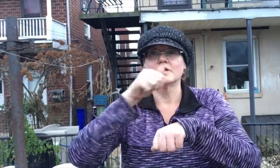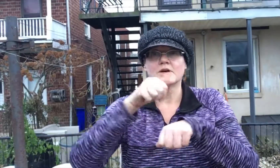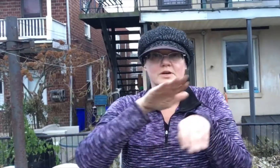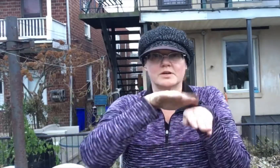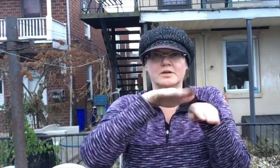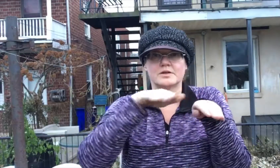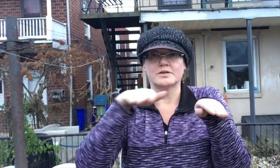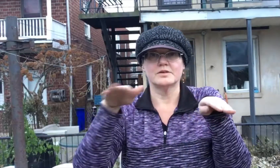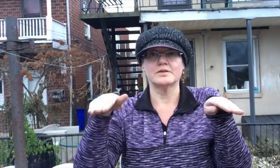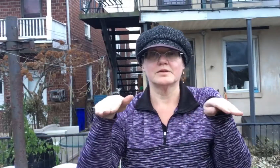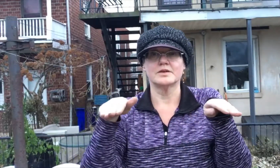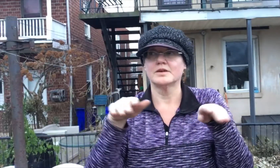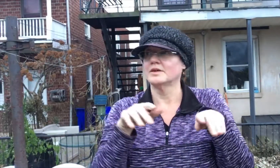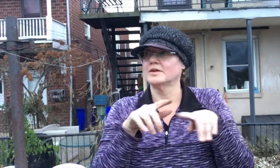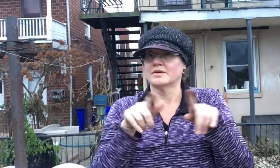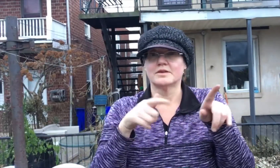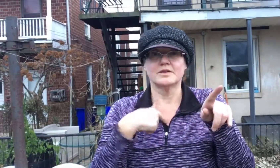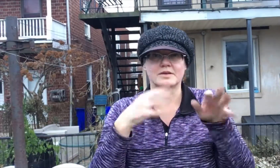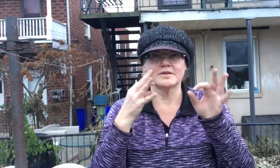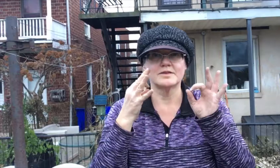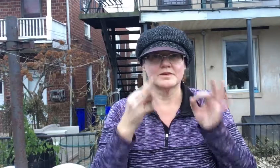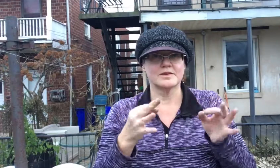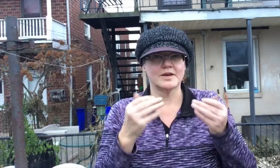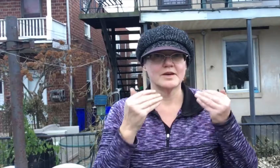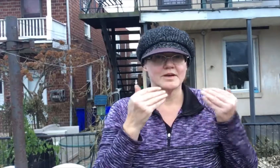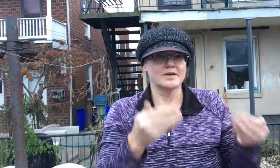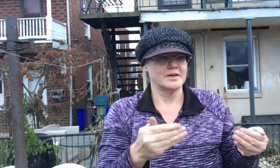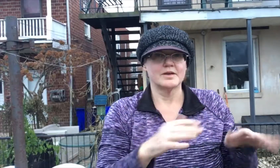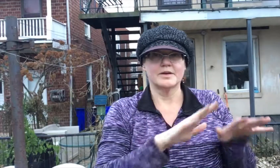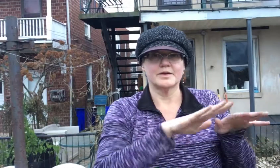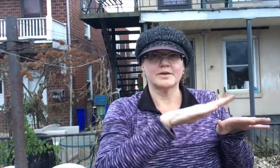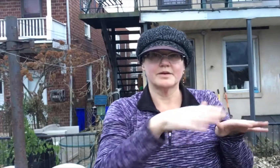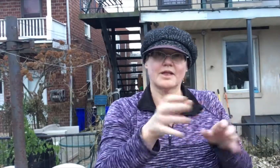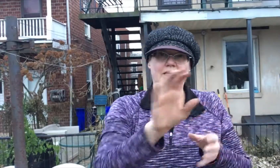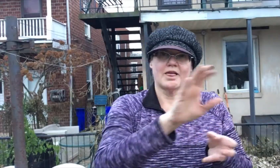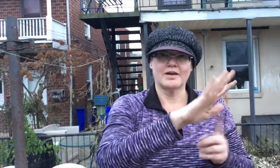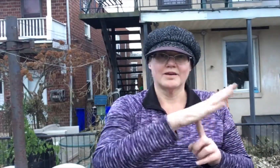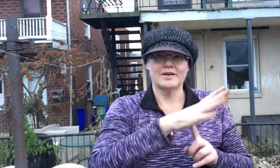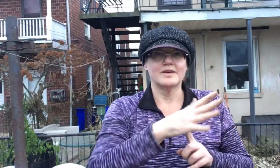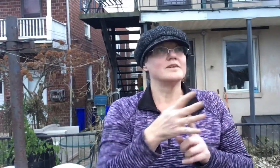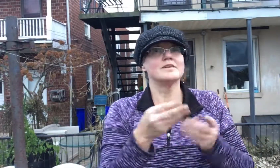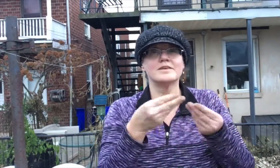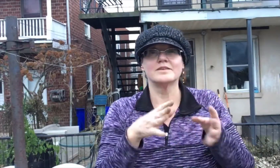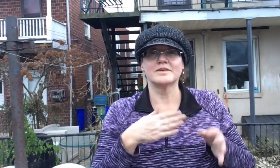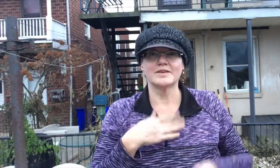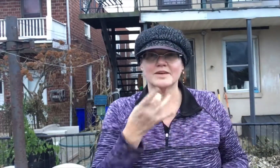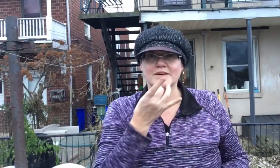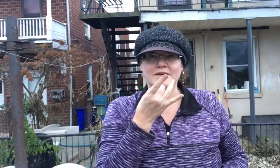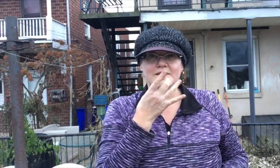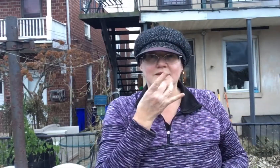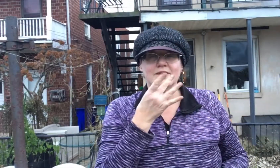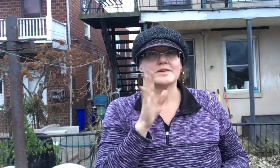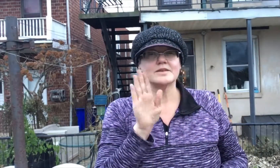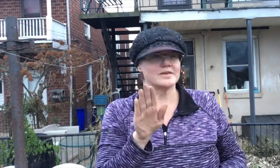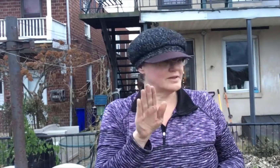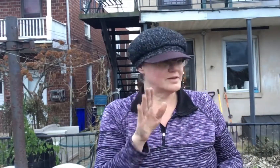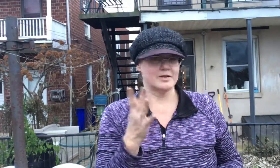Now, normally you wouldn't cover a Hugelkultur with cardboard, but I decided to go ahead and sheet mulch it. I'm losing my